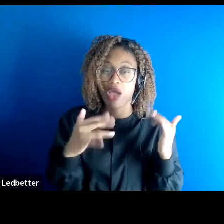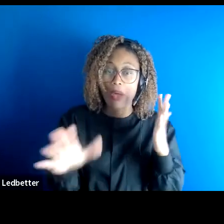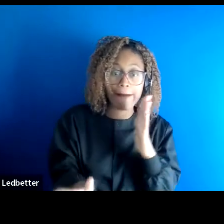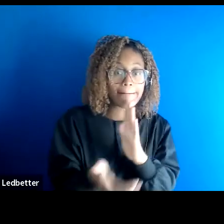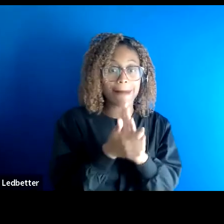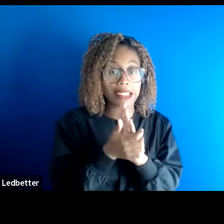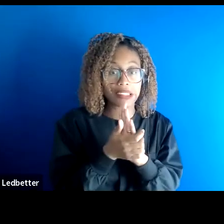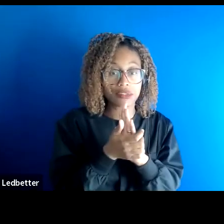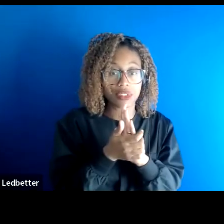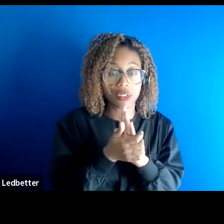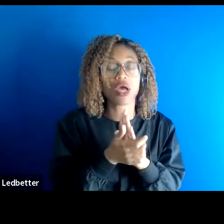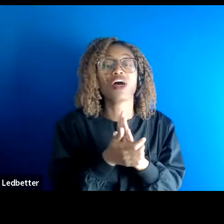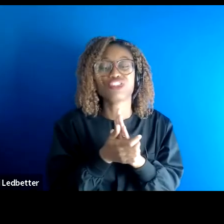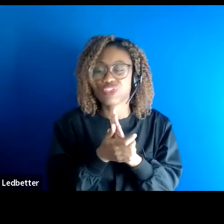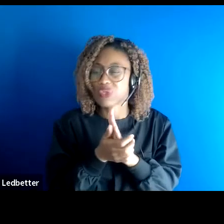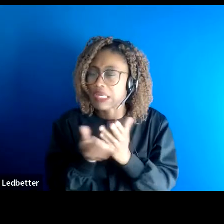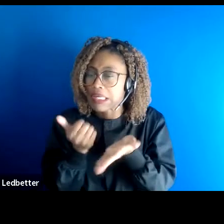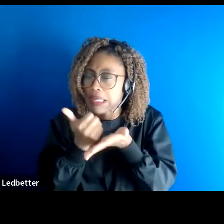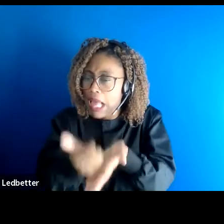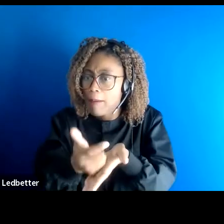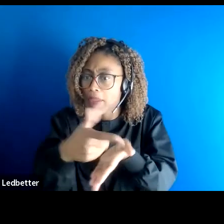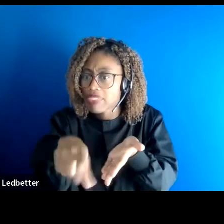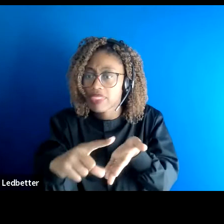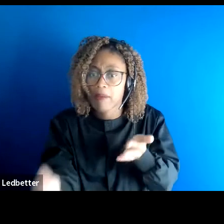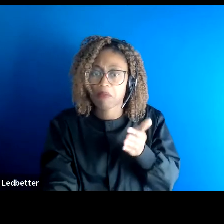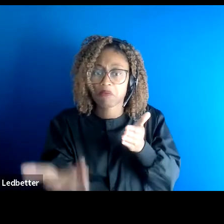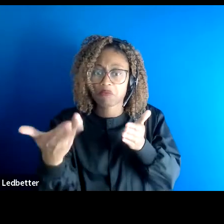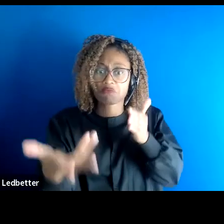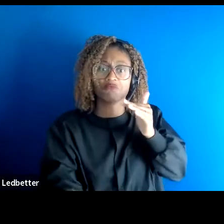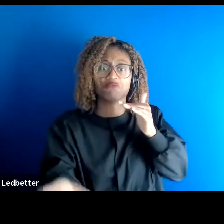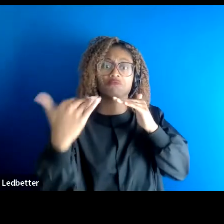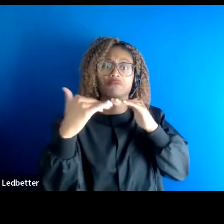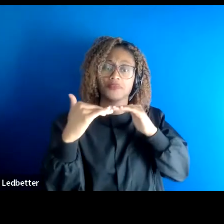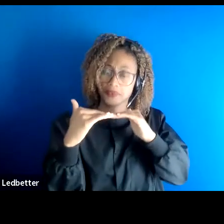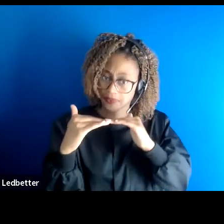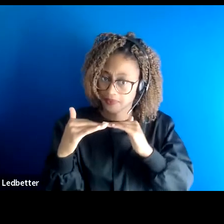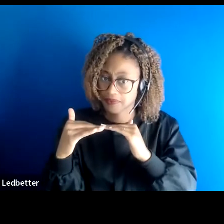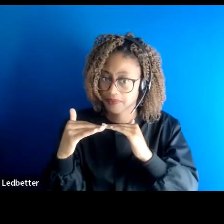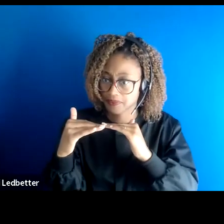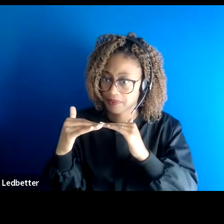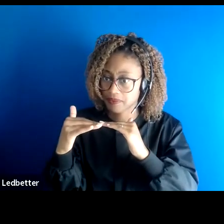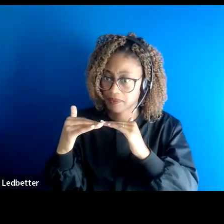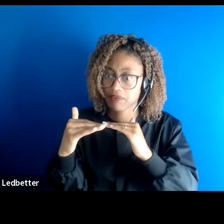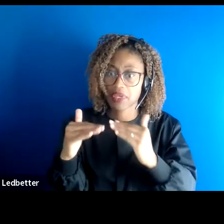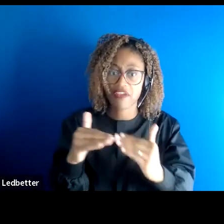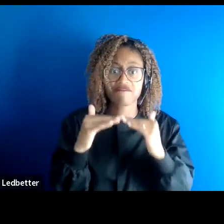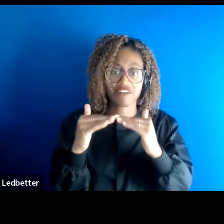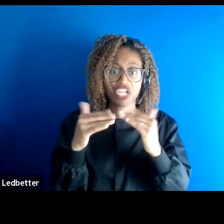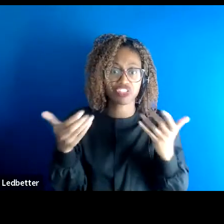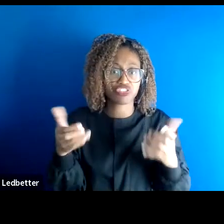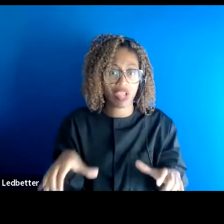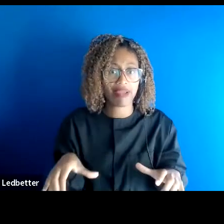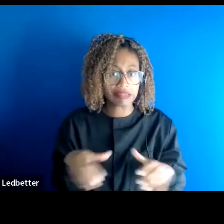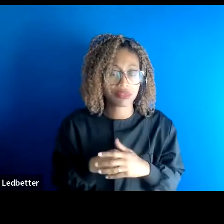those pieces to make sure that they were really allowing folks to have a fair shot